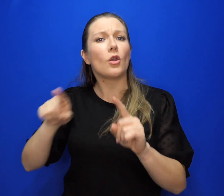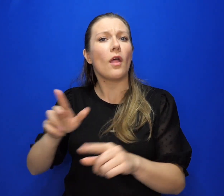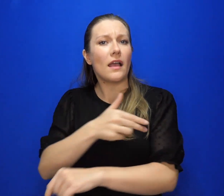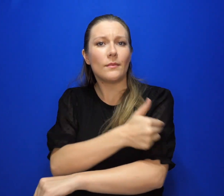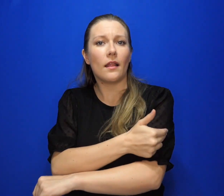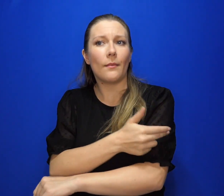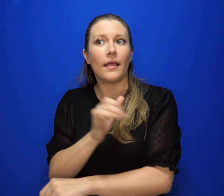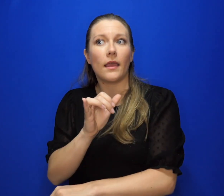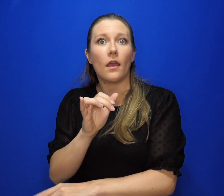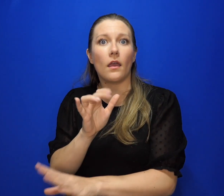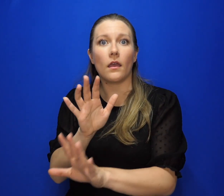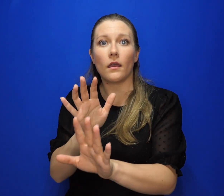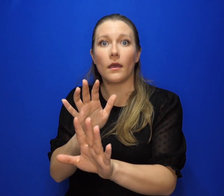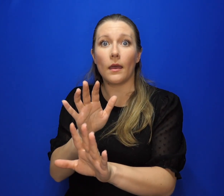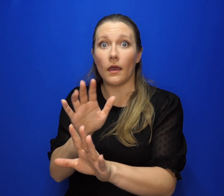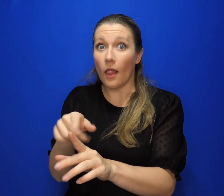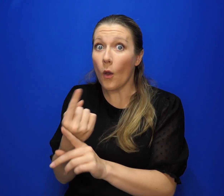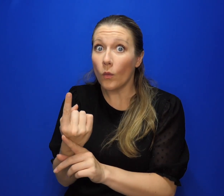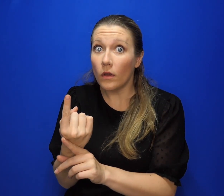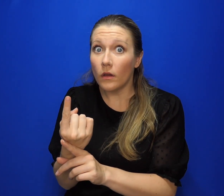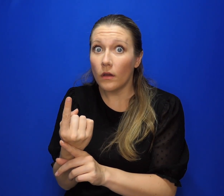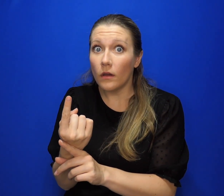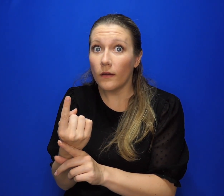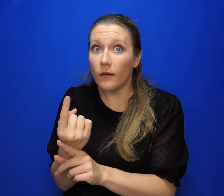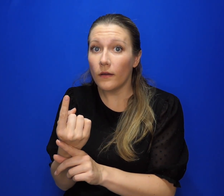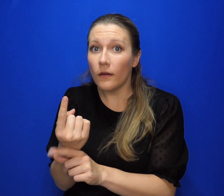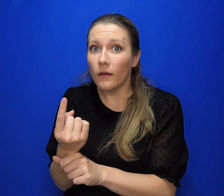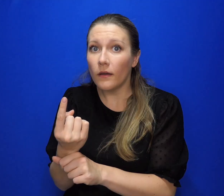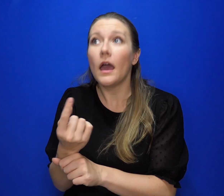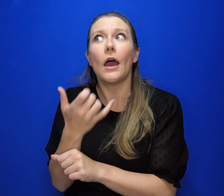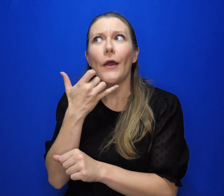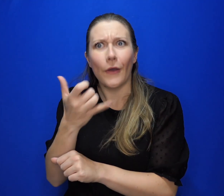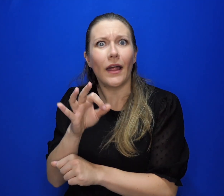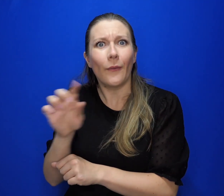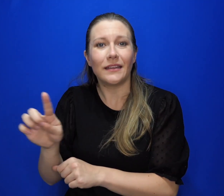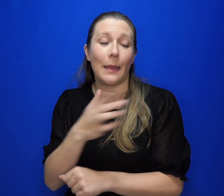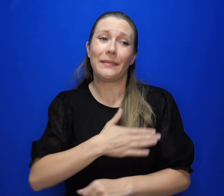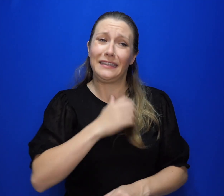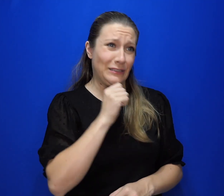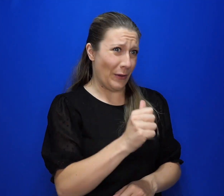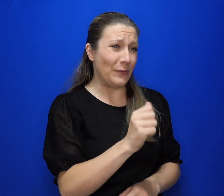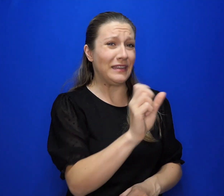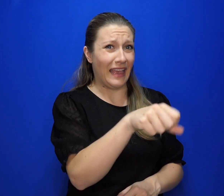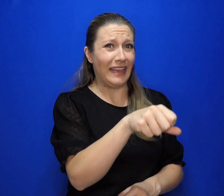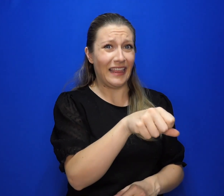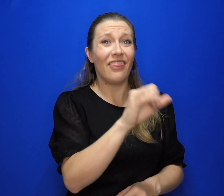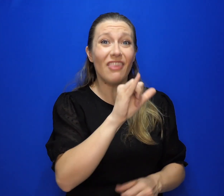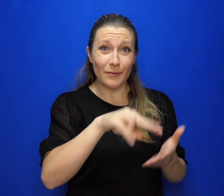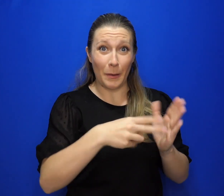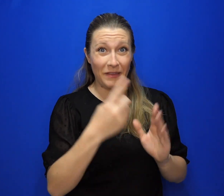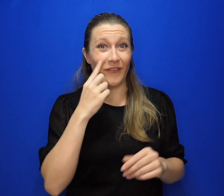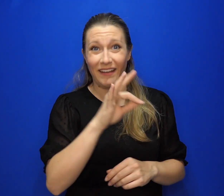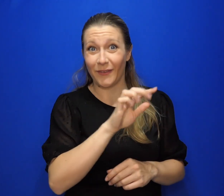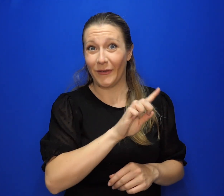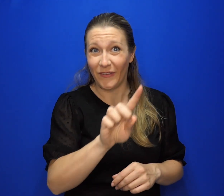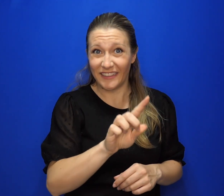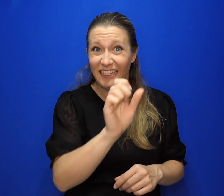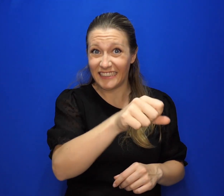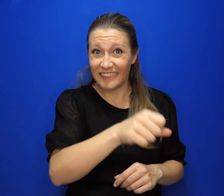like, by yourself? Call 911. That's the purpose of 911. Yes. We don't want you